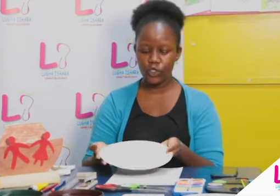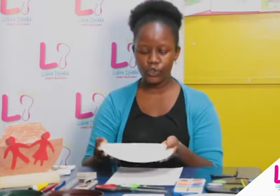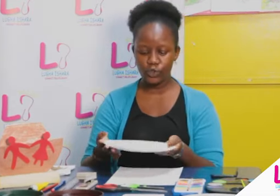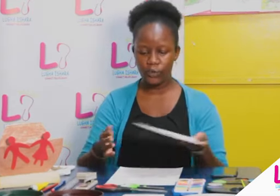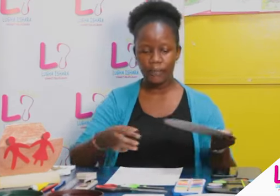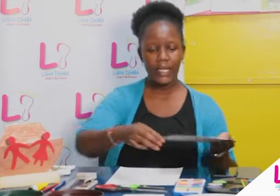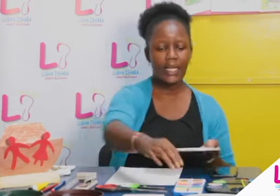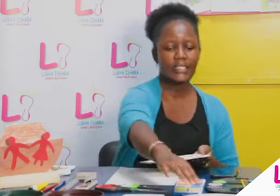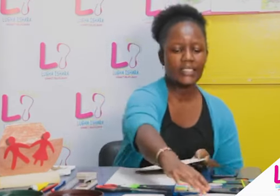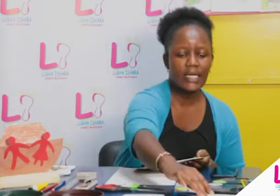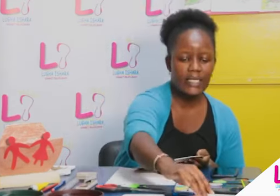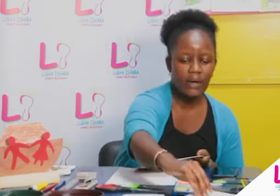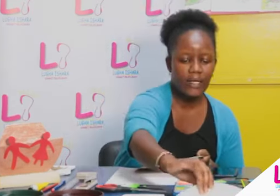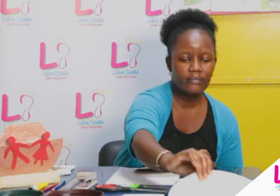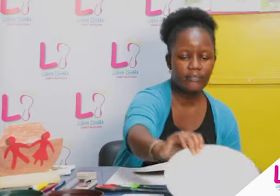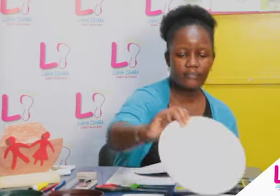you do, let's get a clear one.